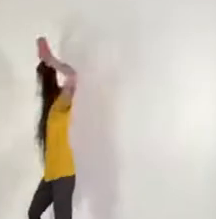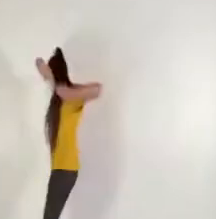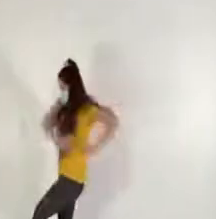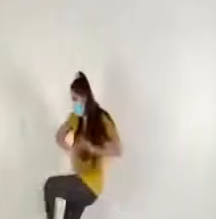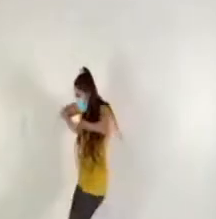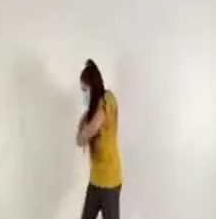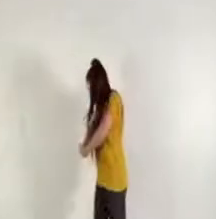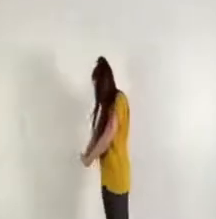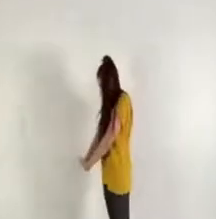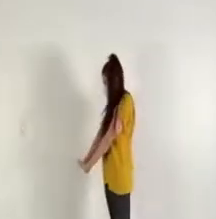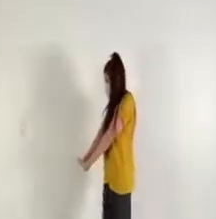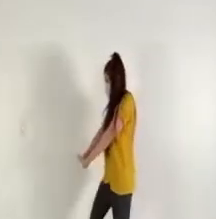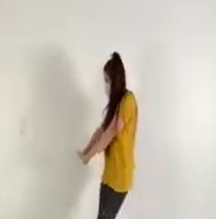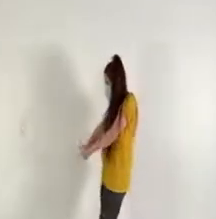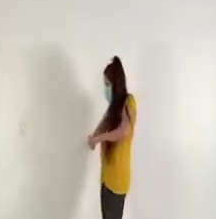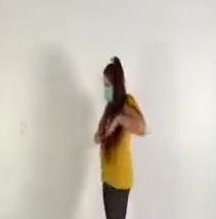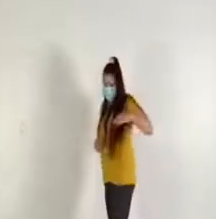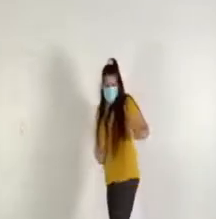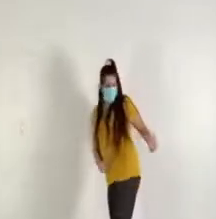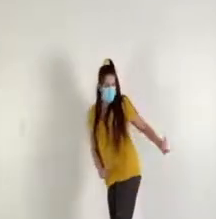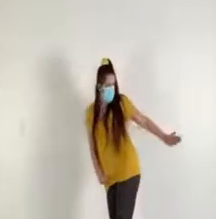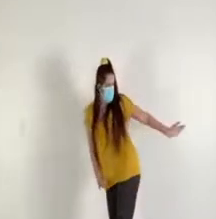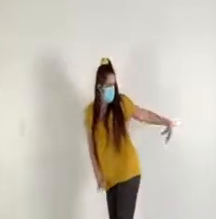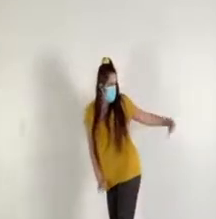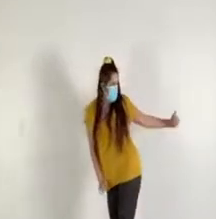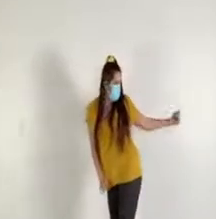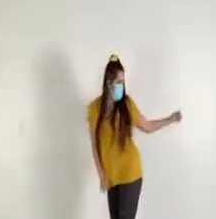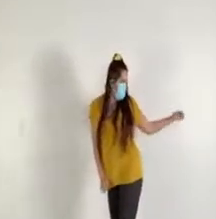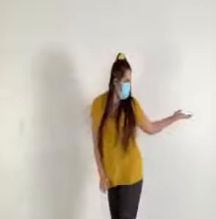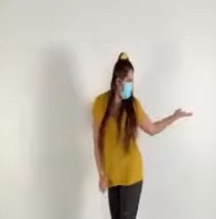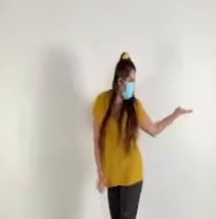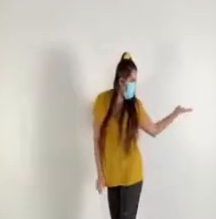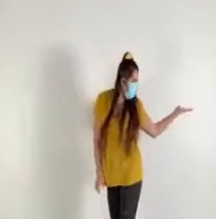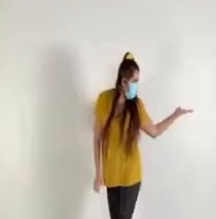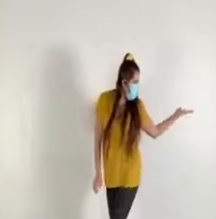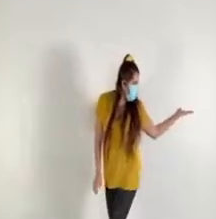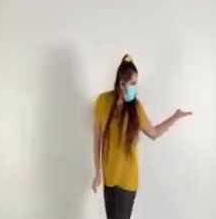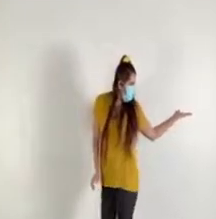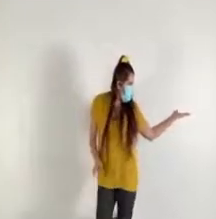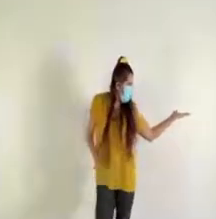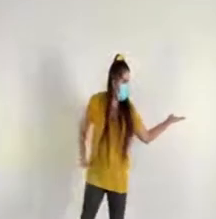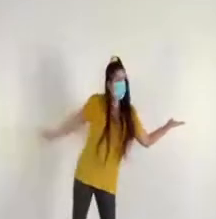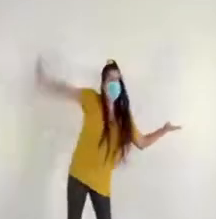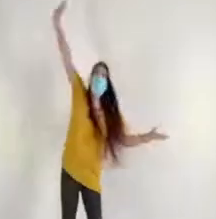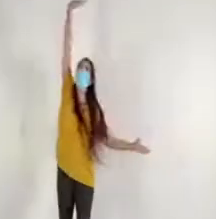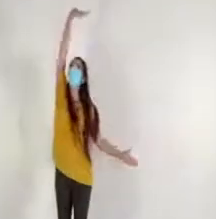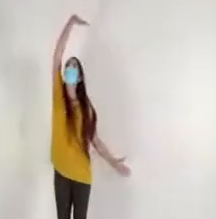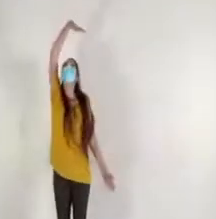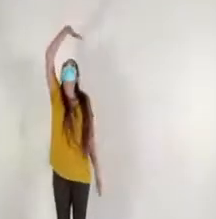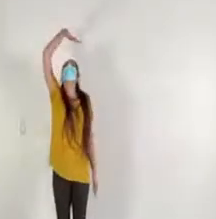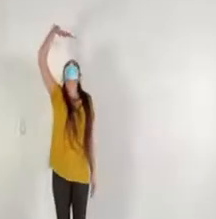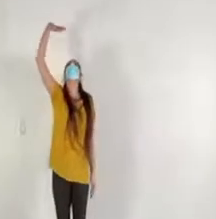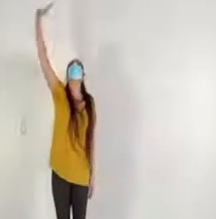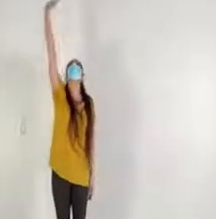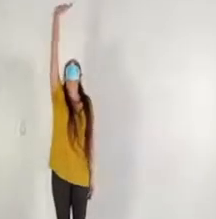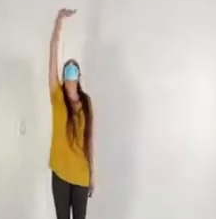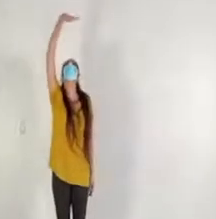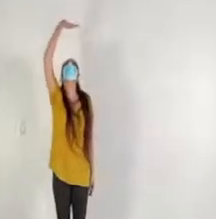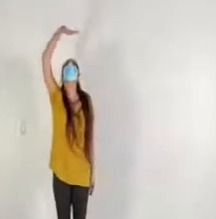Had not been on my side for quite some time now. But everything is on the up and up